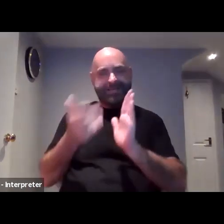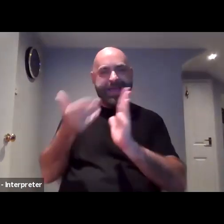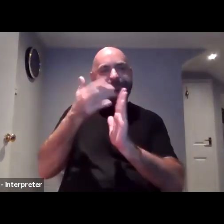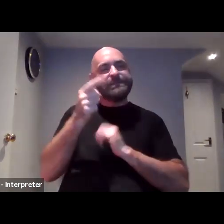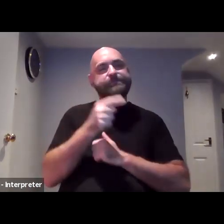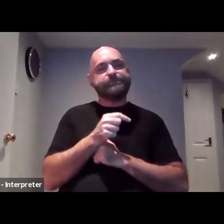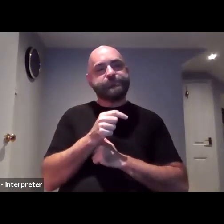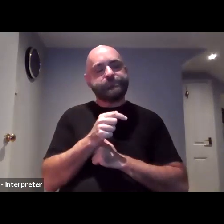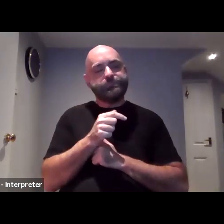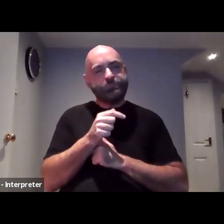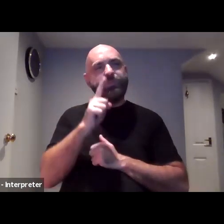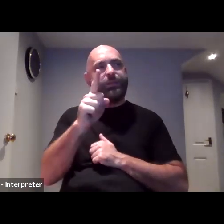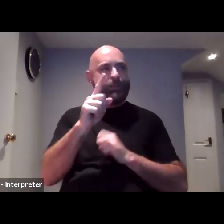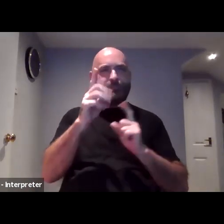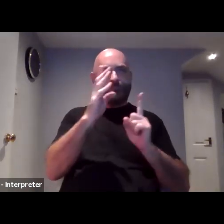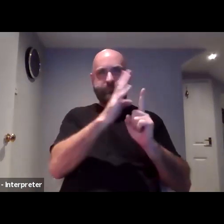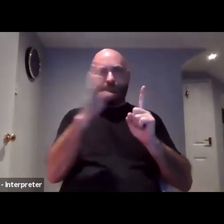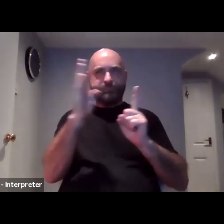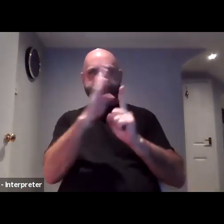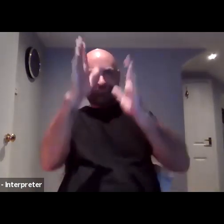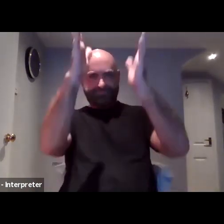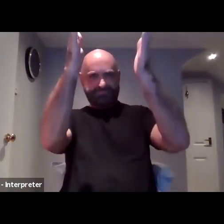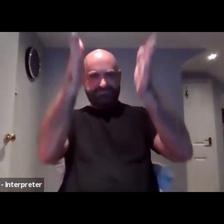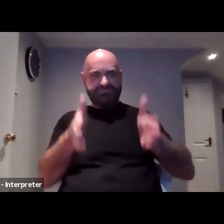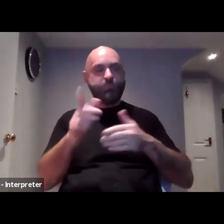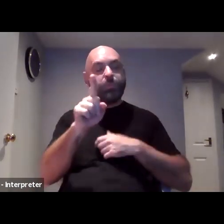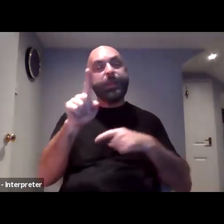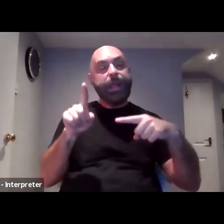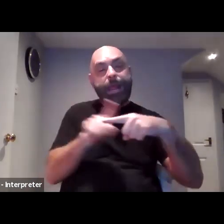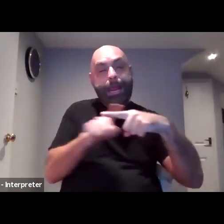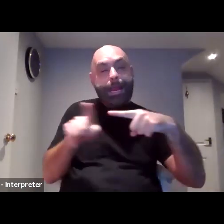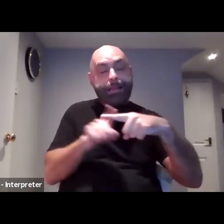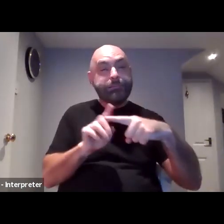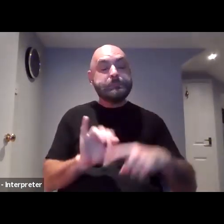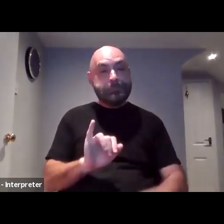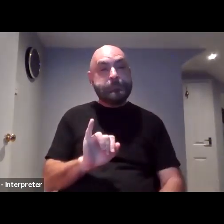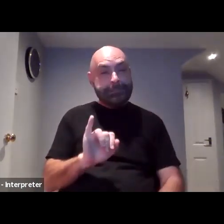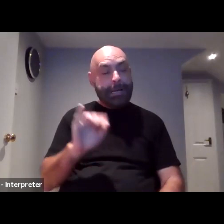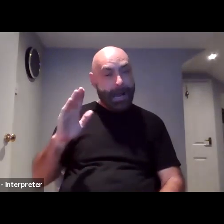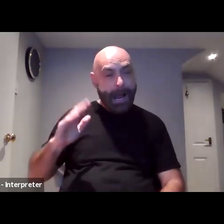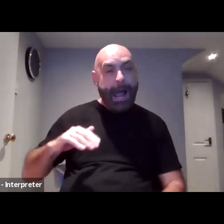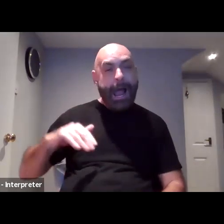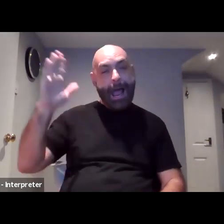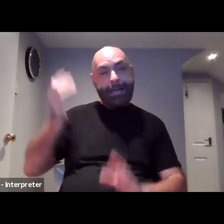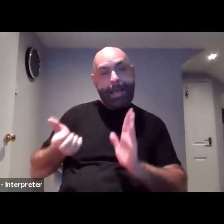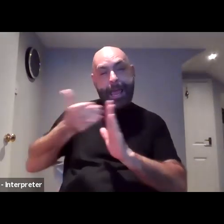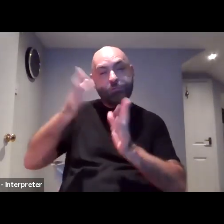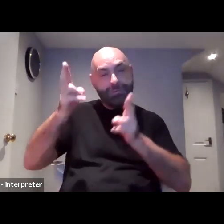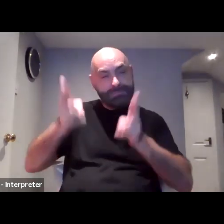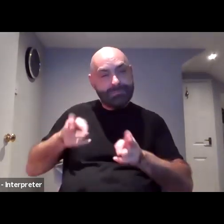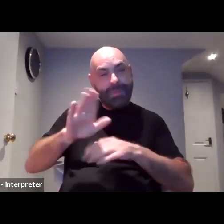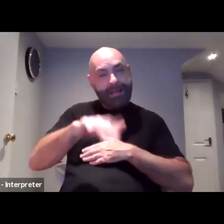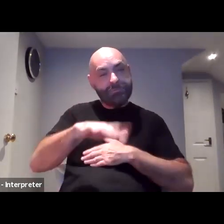and then expressing it relatively. England had higher excess mortality than